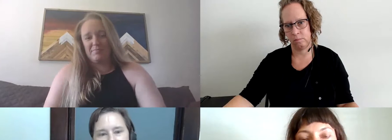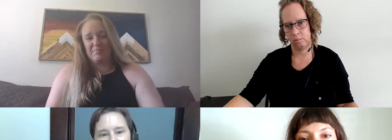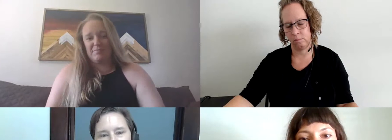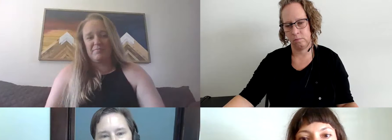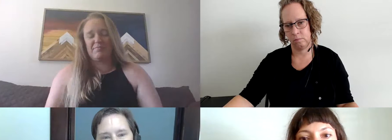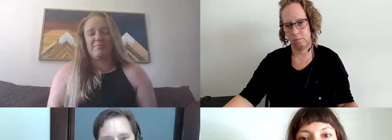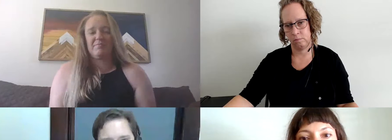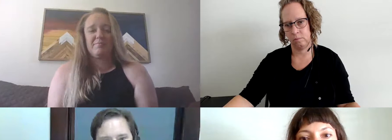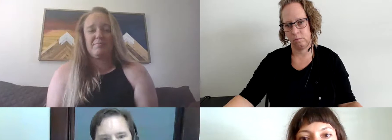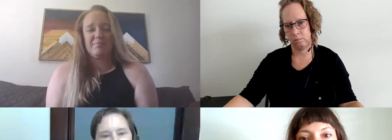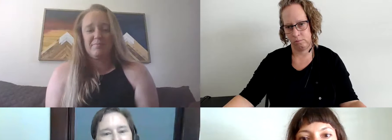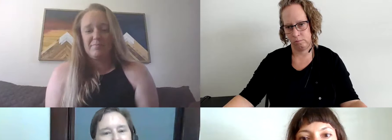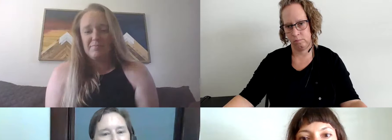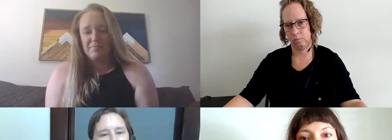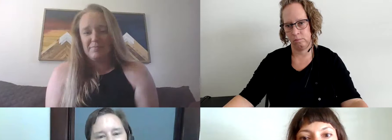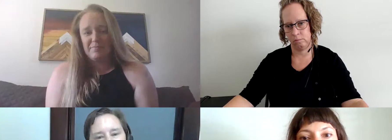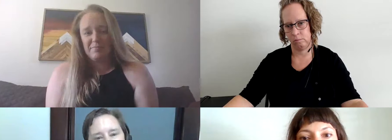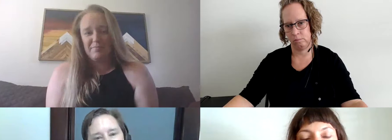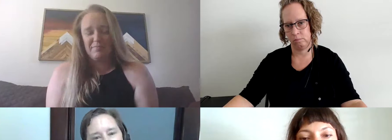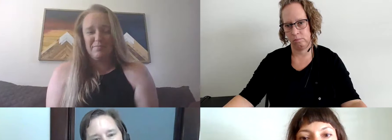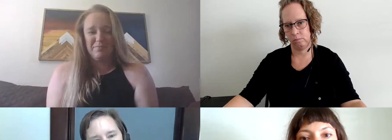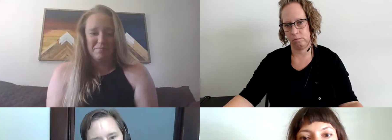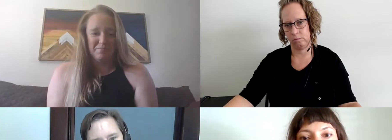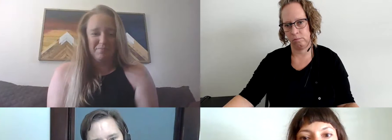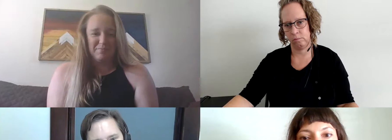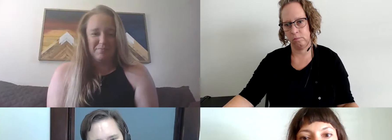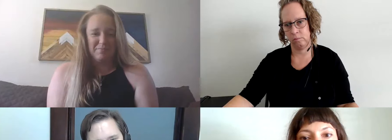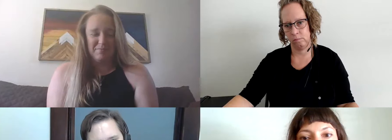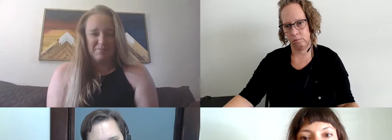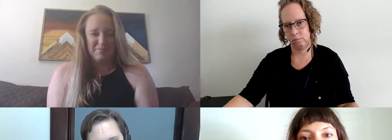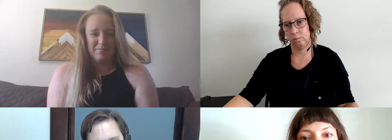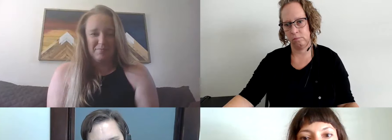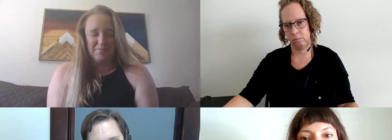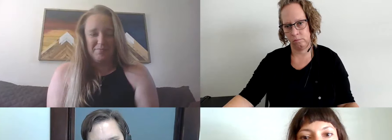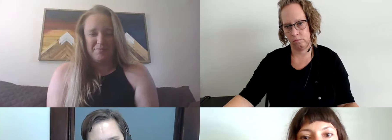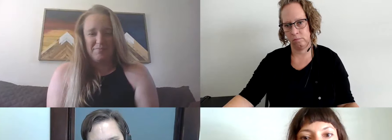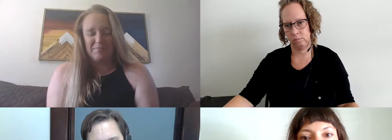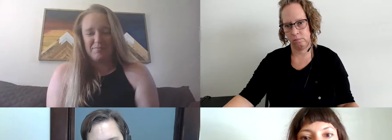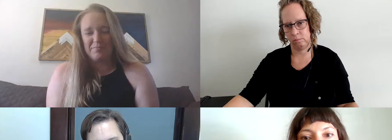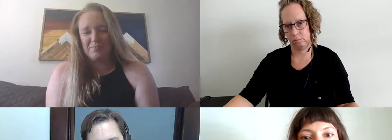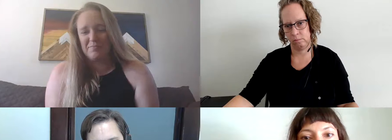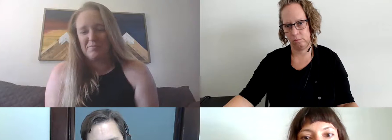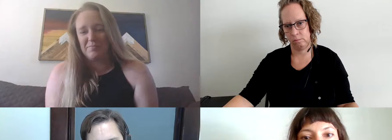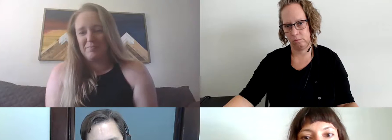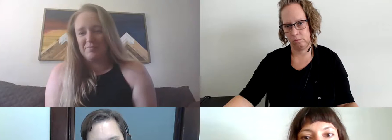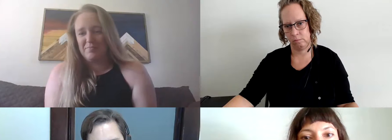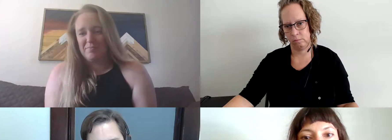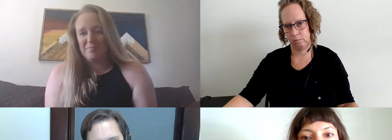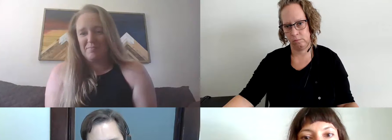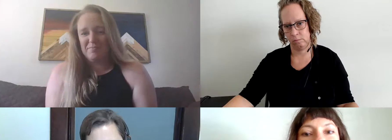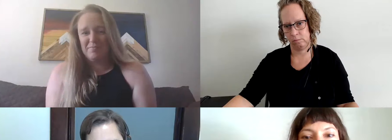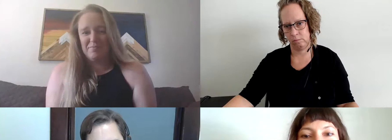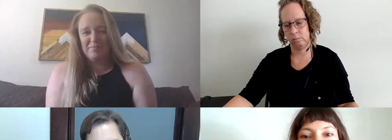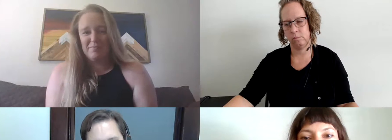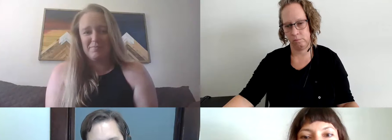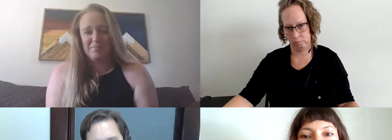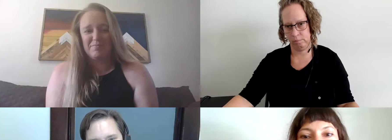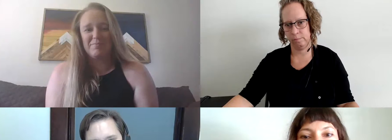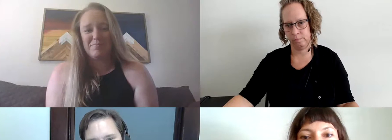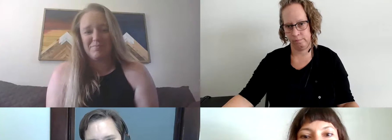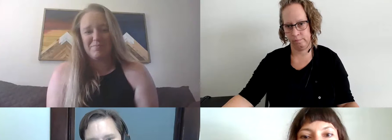feature to do that. The other difference with auto-generated caption, that's obviously artificial